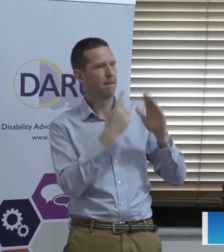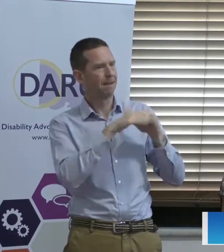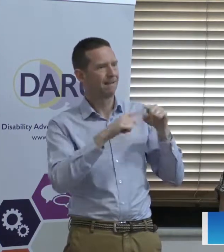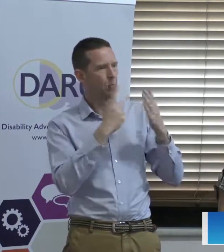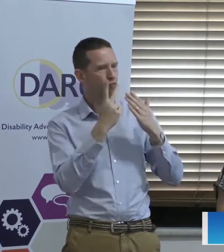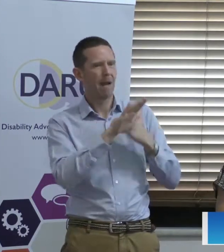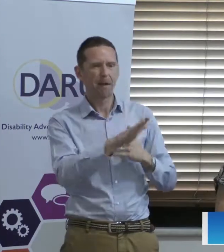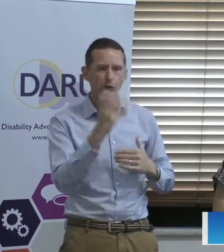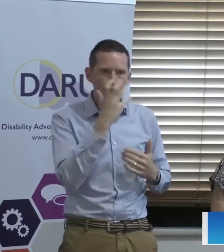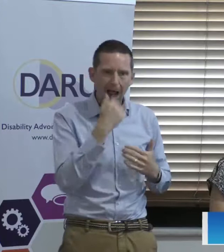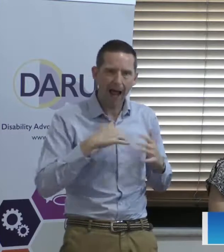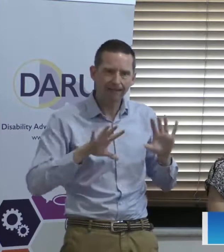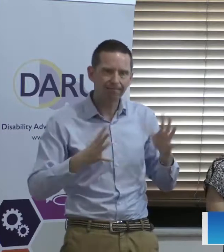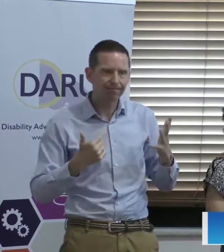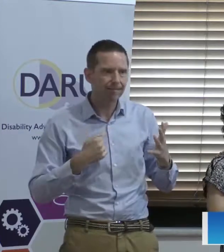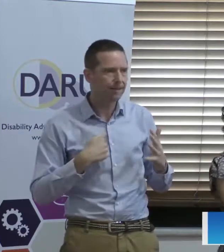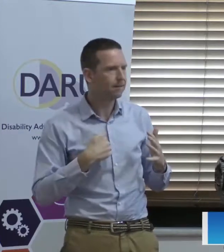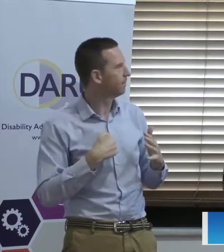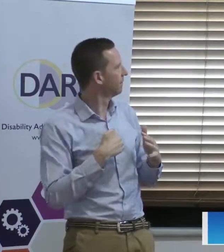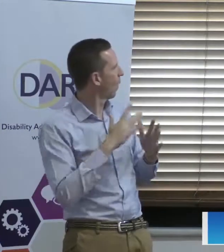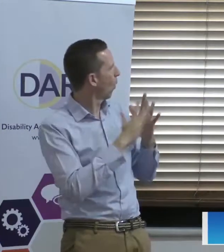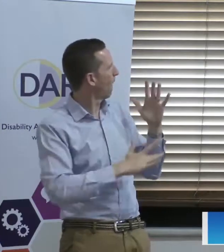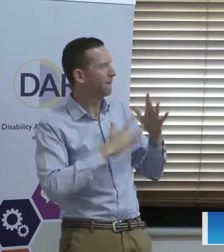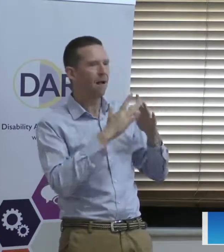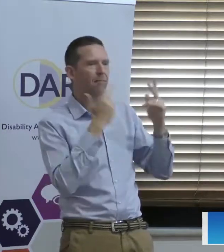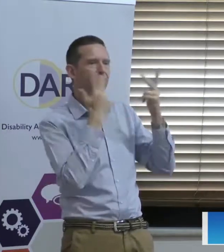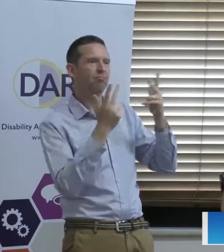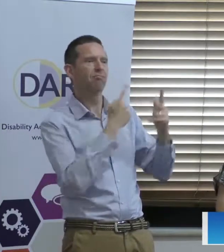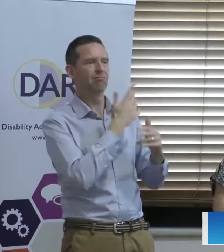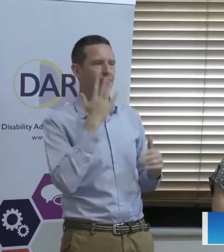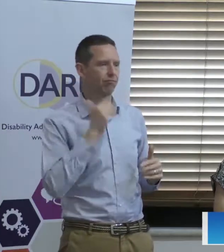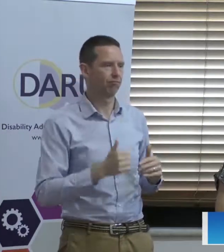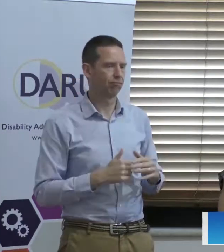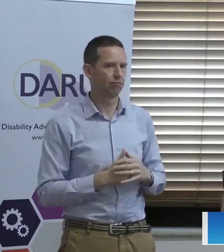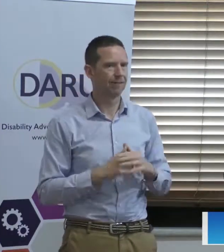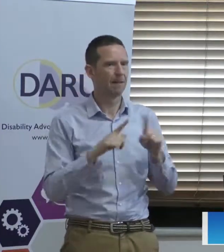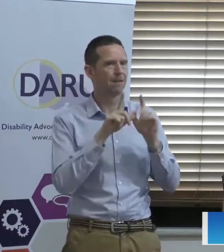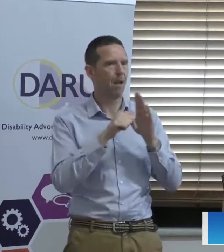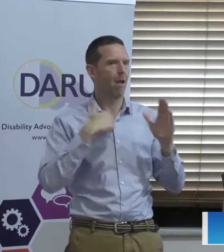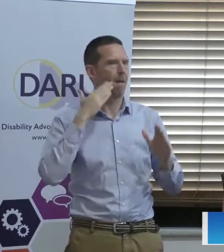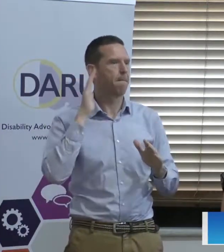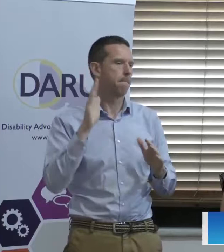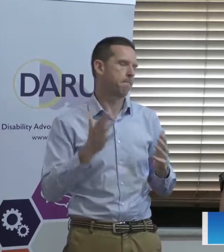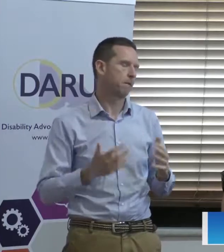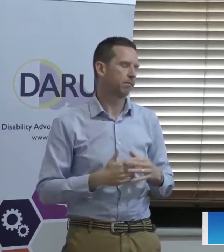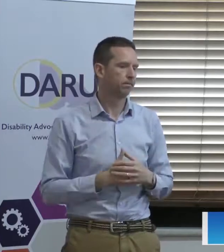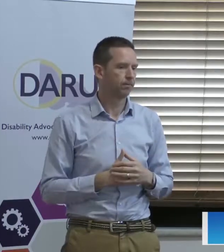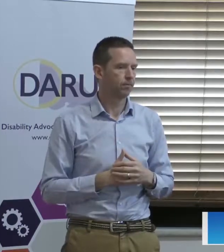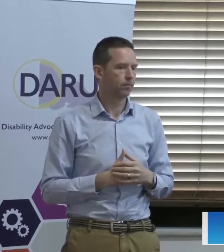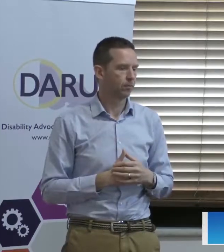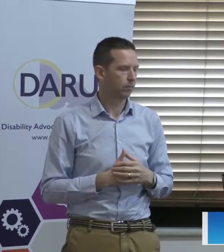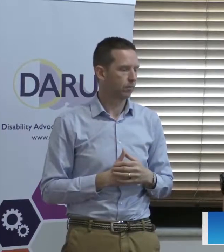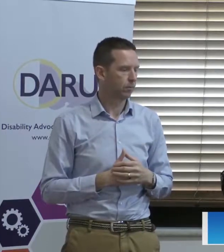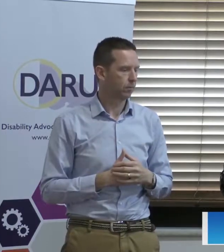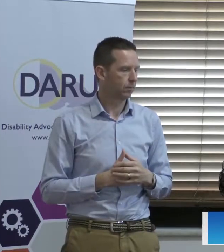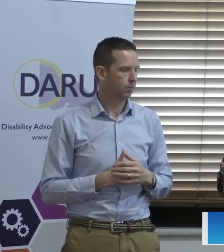I haven't got the kind of website up to navigate through as we're talking, but you can have a look